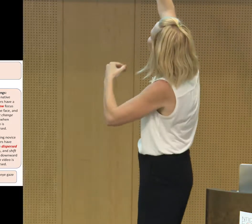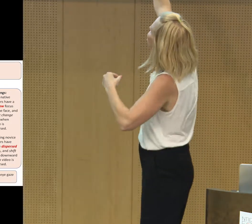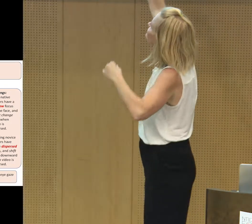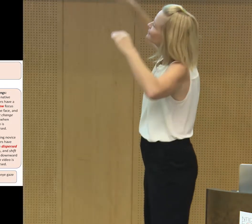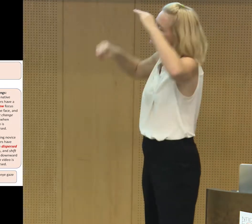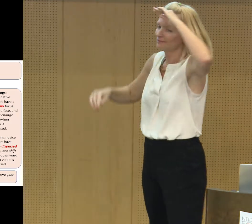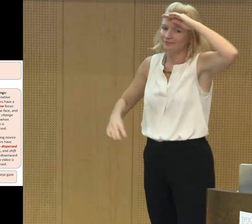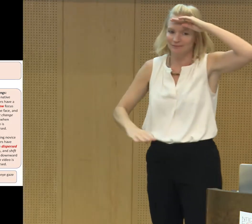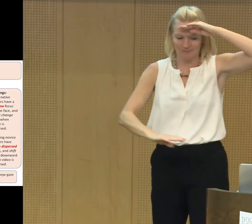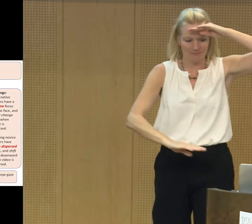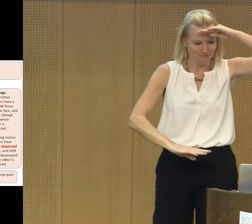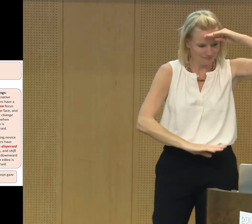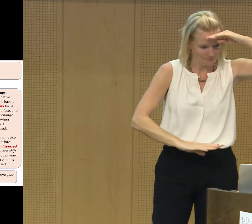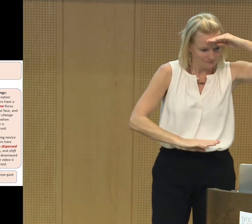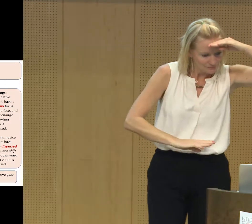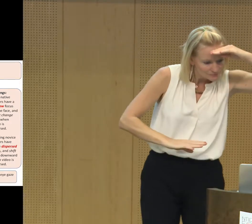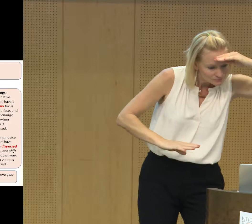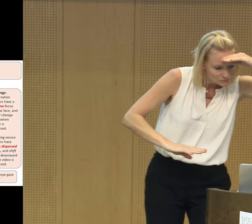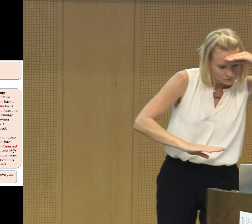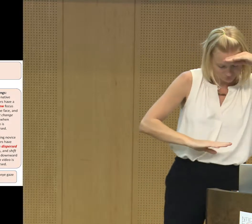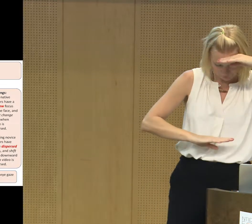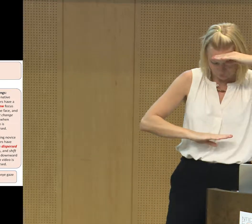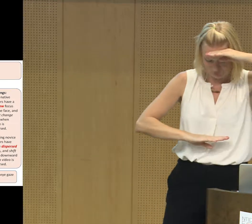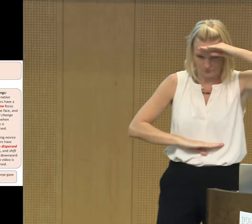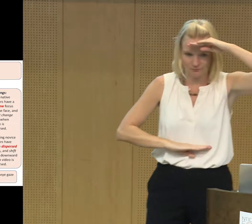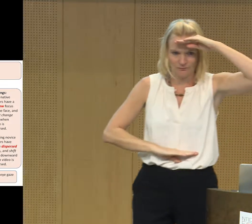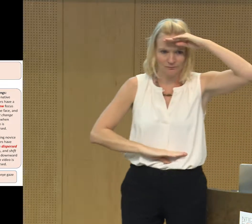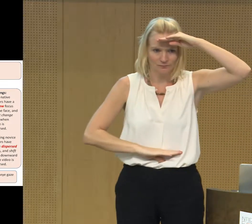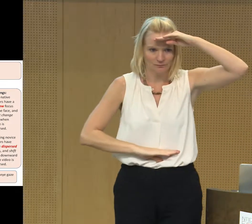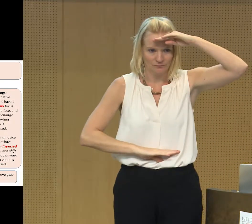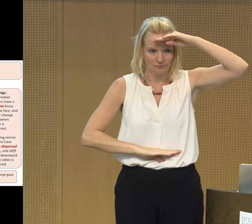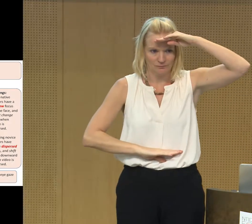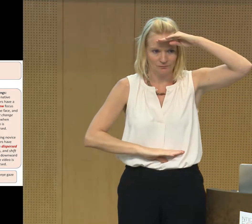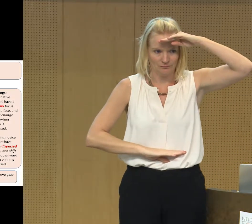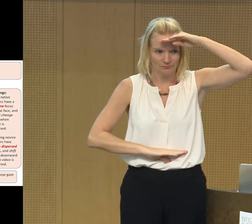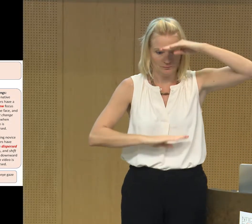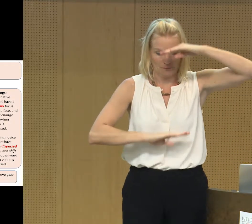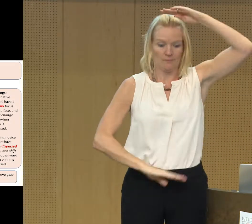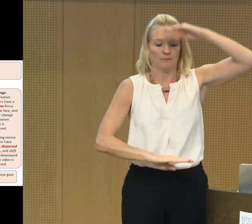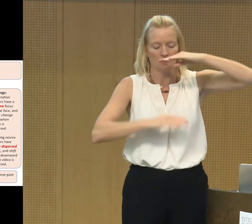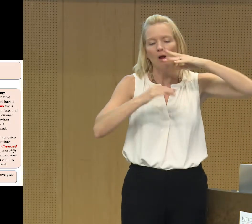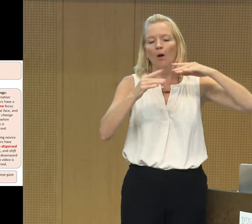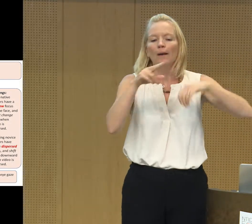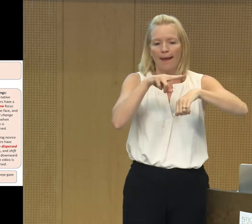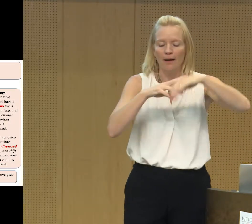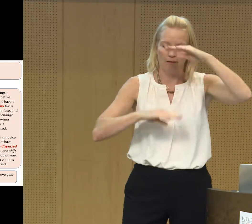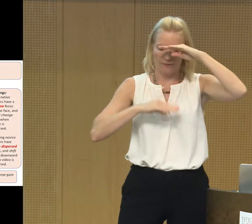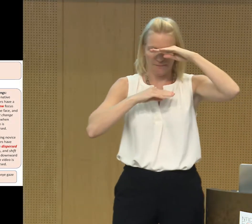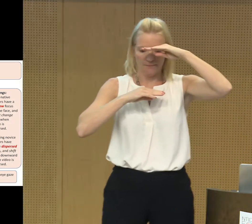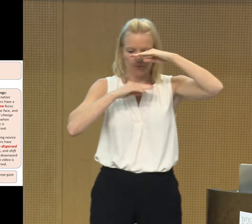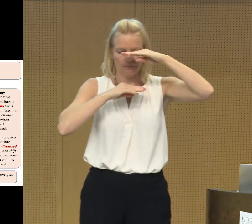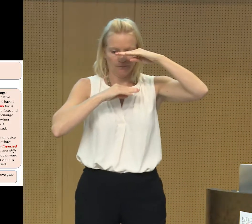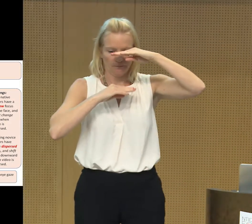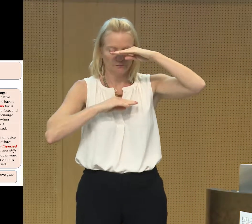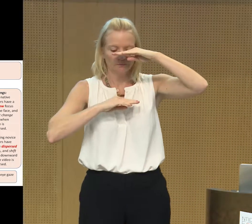So novice signers for the reversed video are looking more between the forehead and the